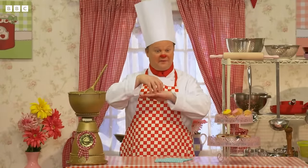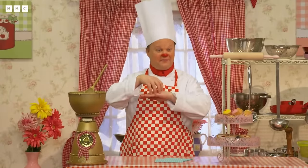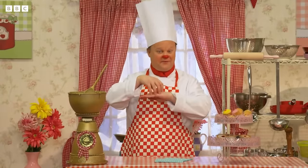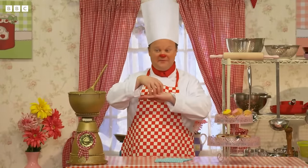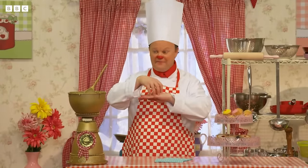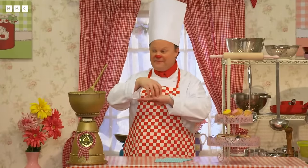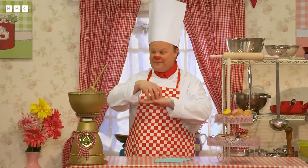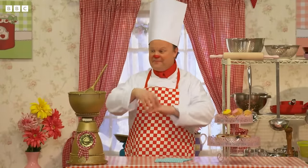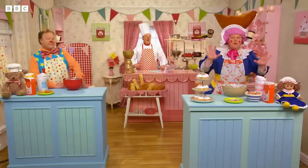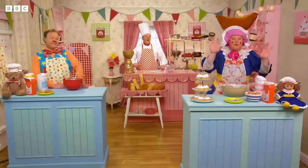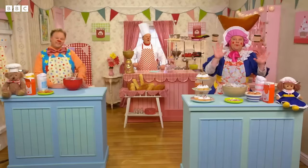cakes.